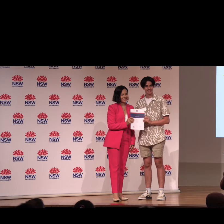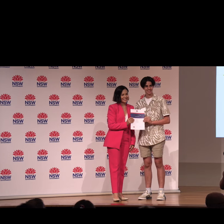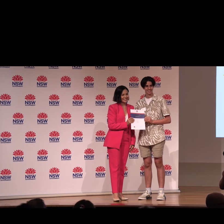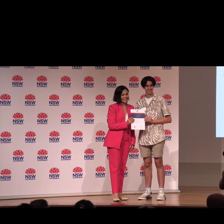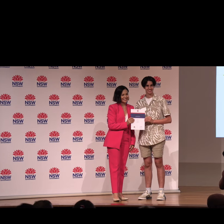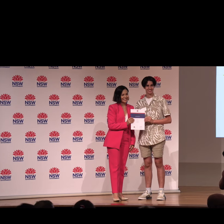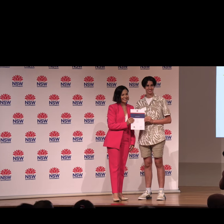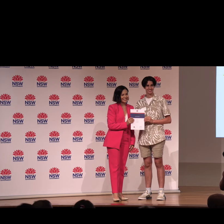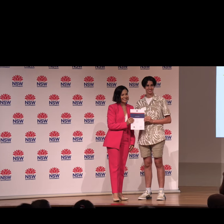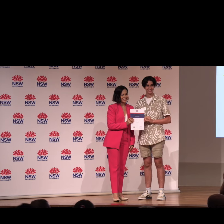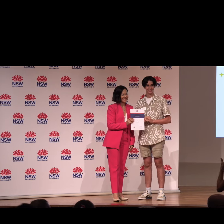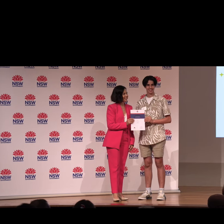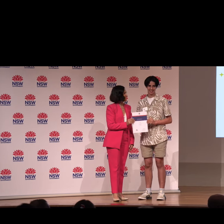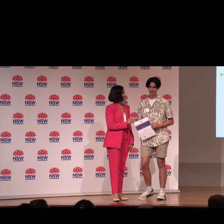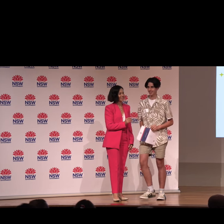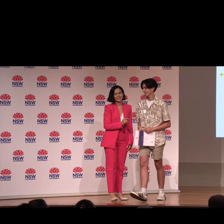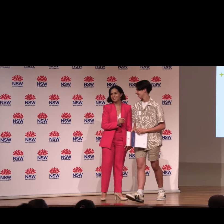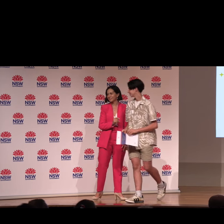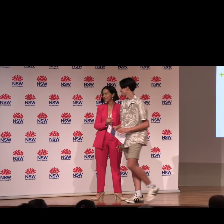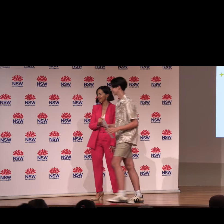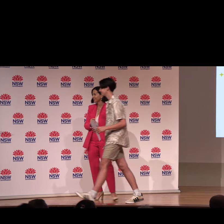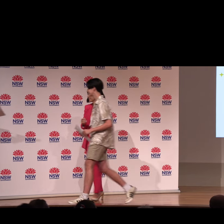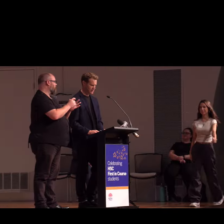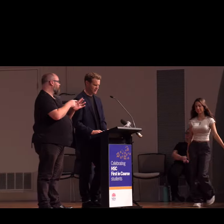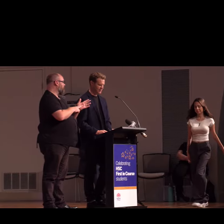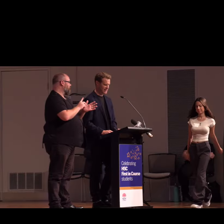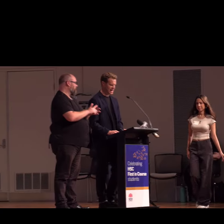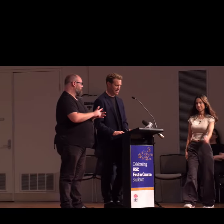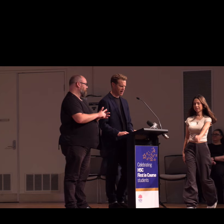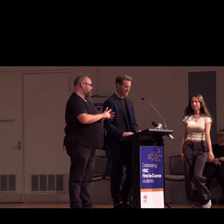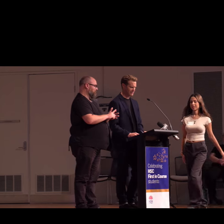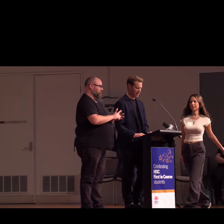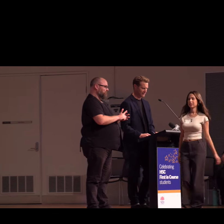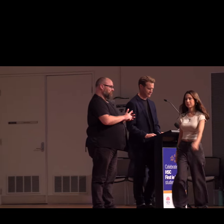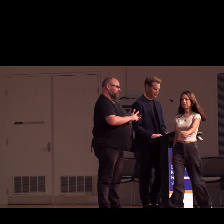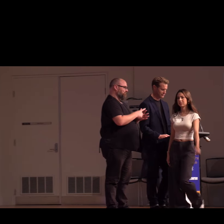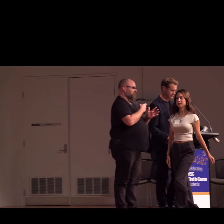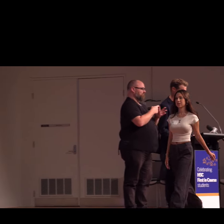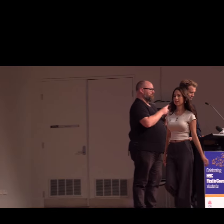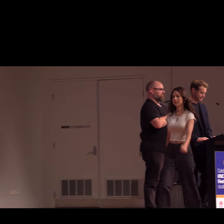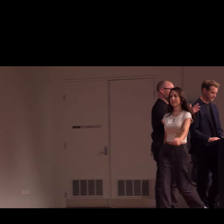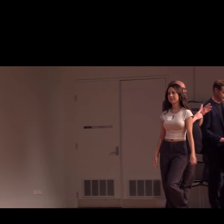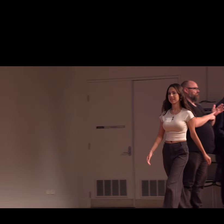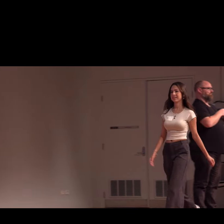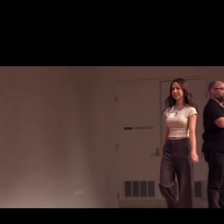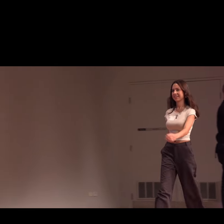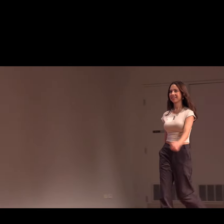In French continuers, Diane Luong, Killarney Heights High School.